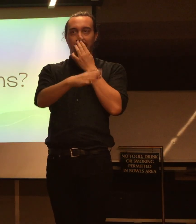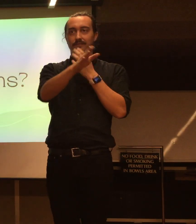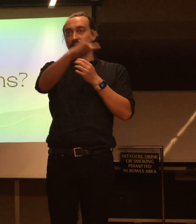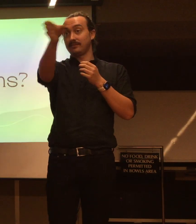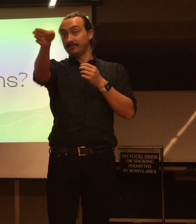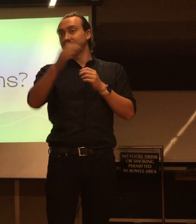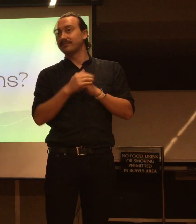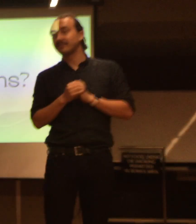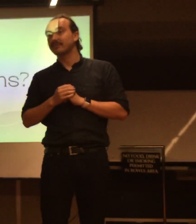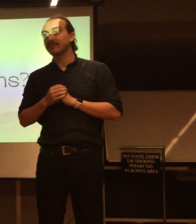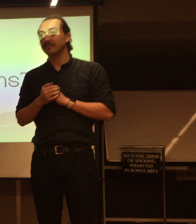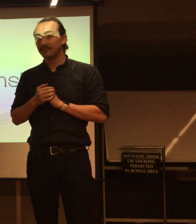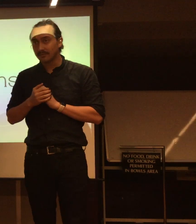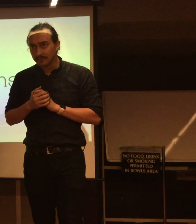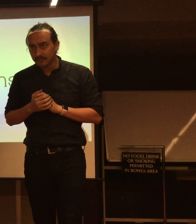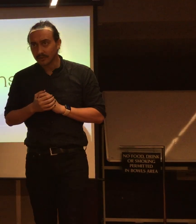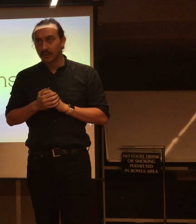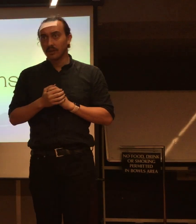Yeah.